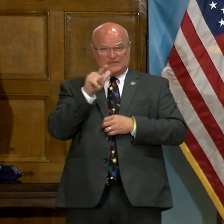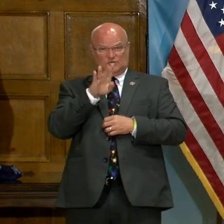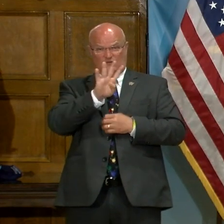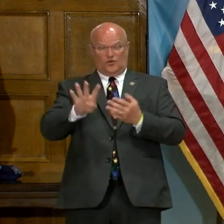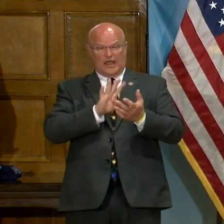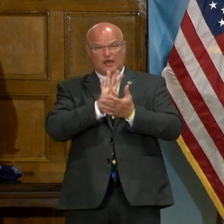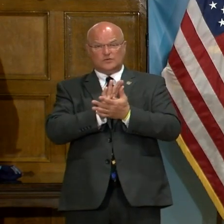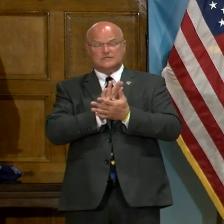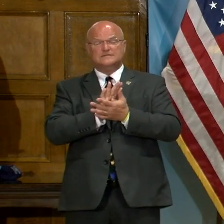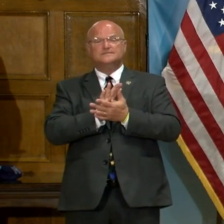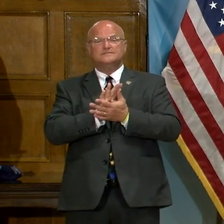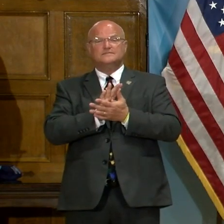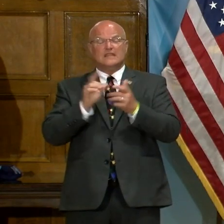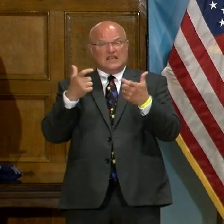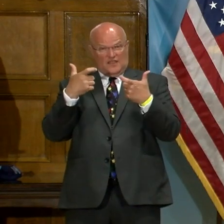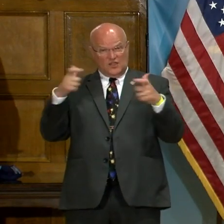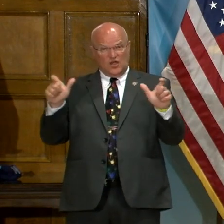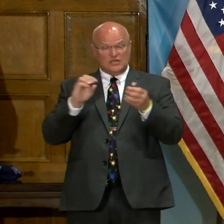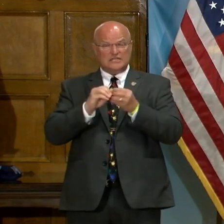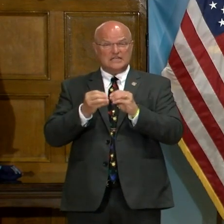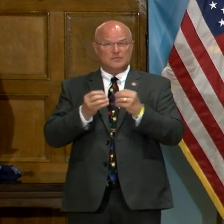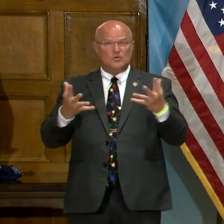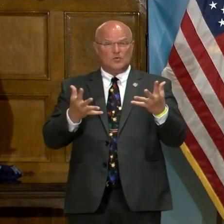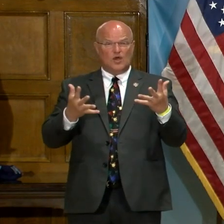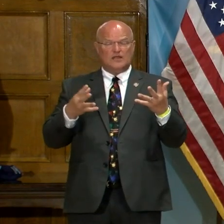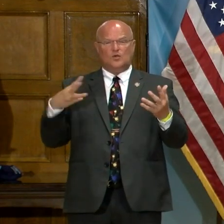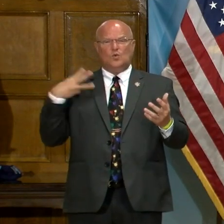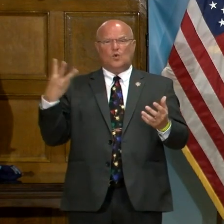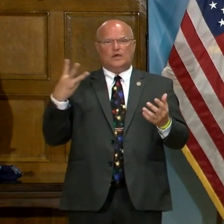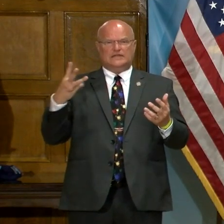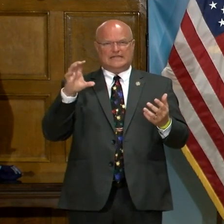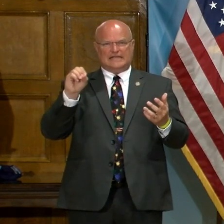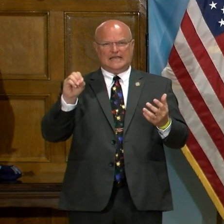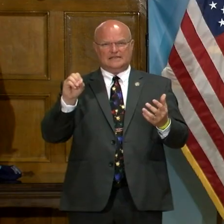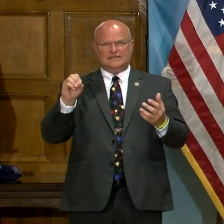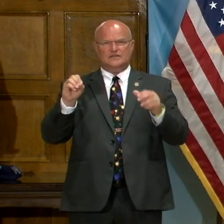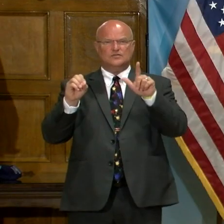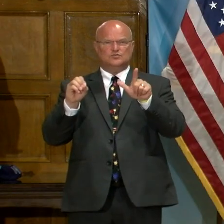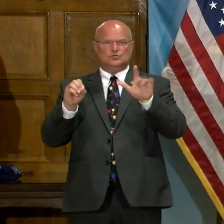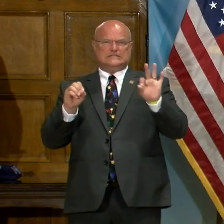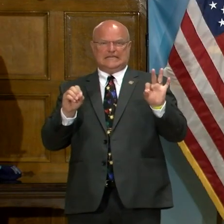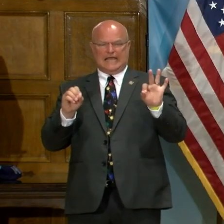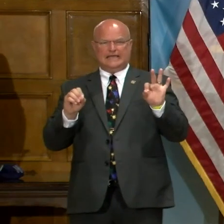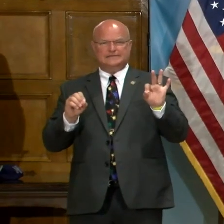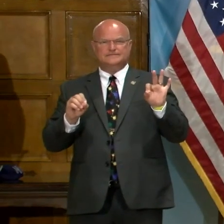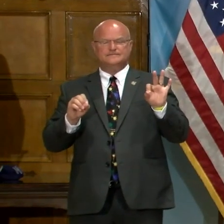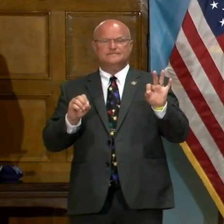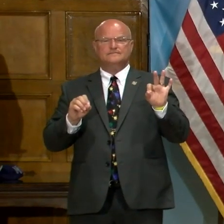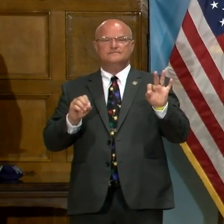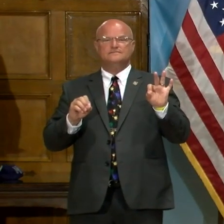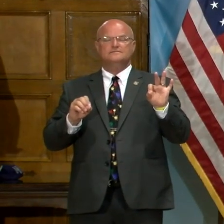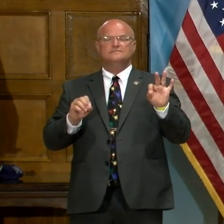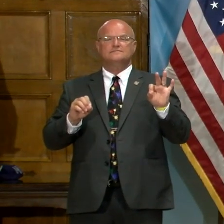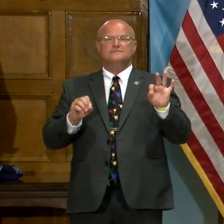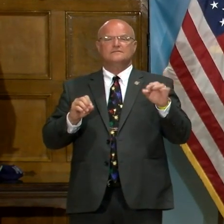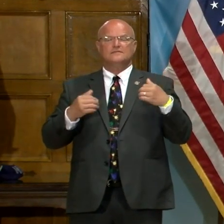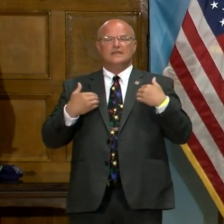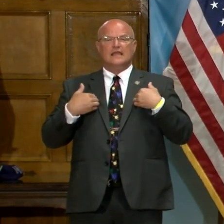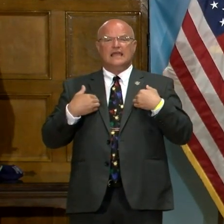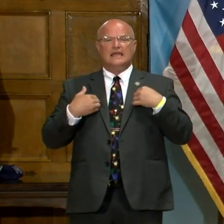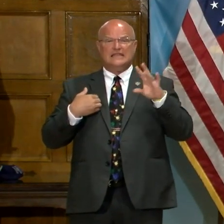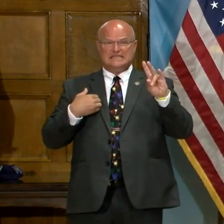24 hours, the largest number were in Washington County with 29. We also